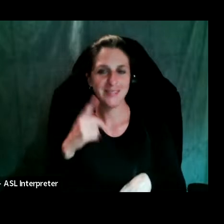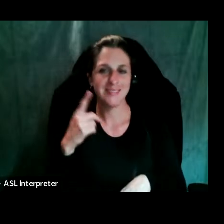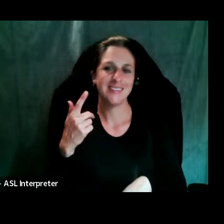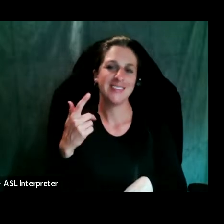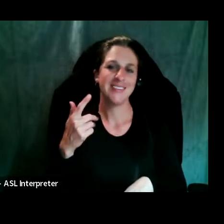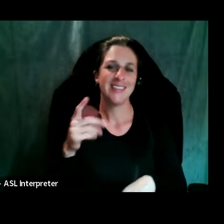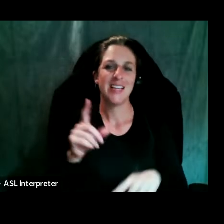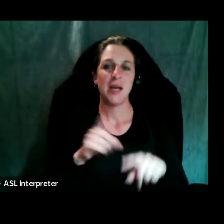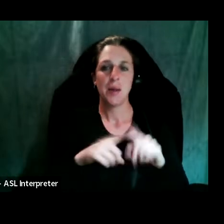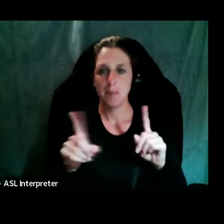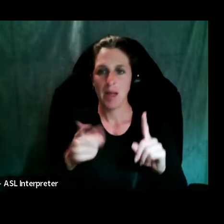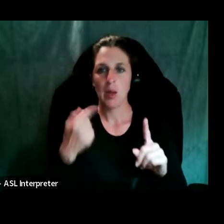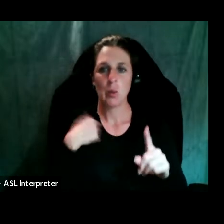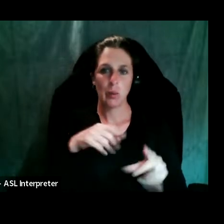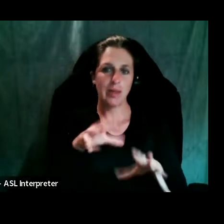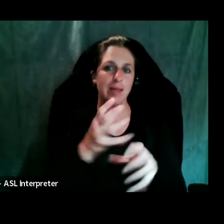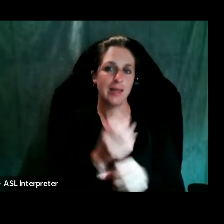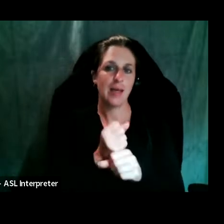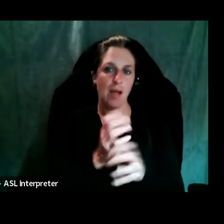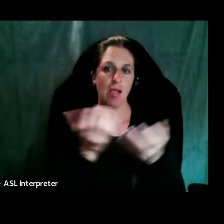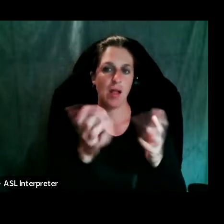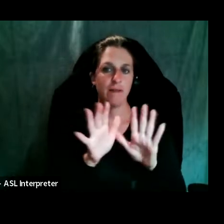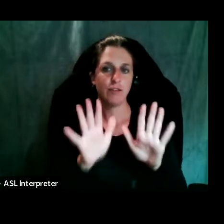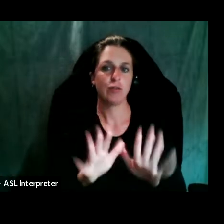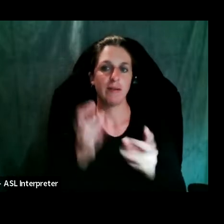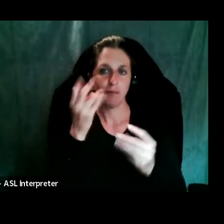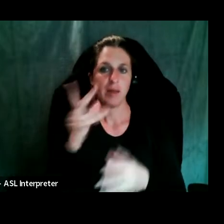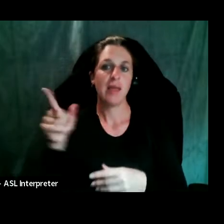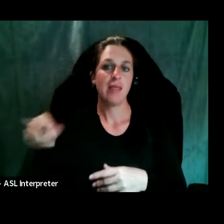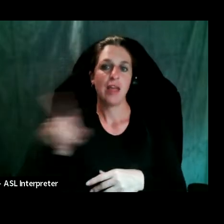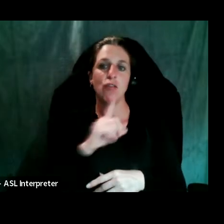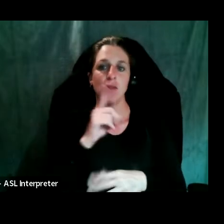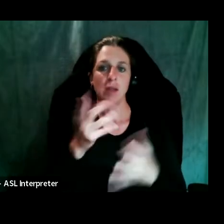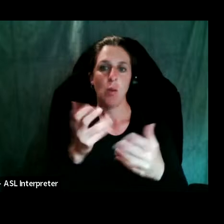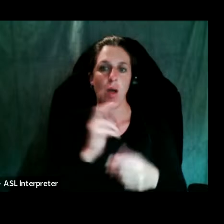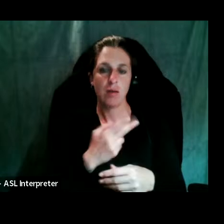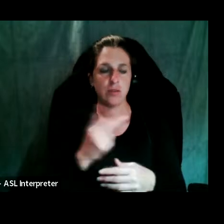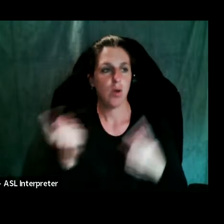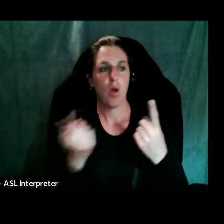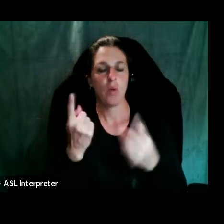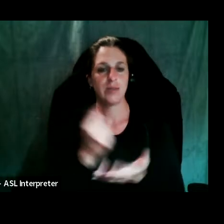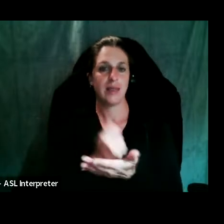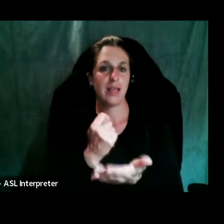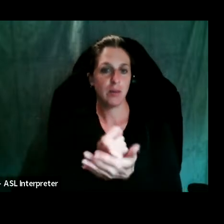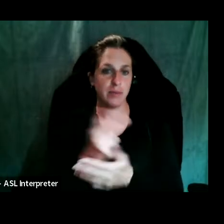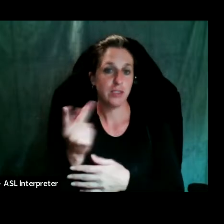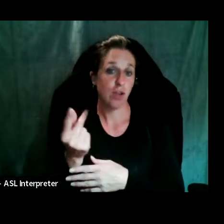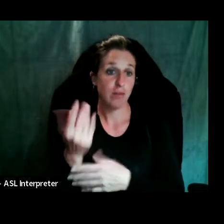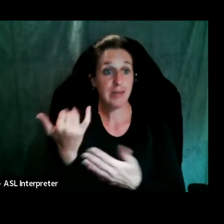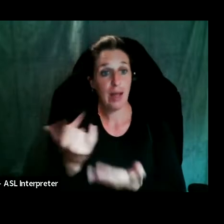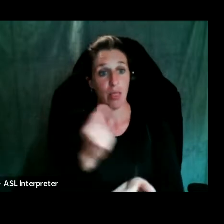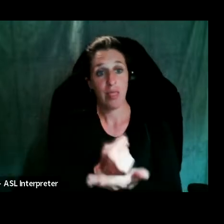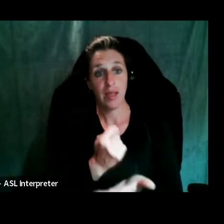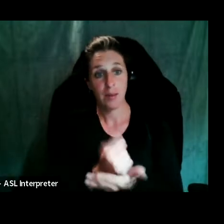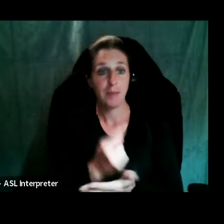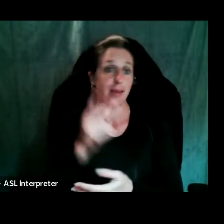but we get a lot of great information. They really want us. It's always been therapy dogs. Now it's therapy cats, therapy bunnies, therapy